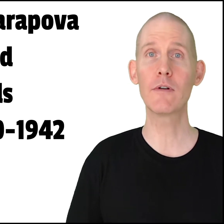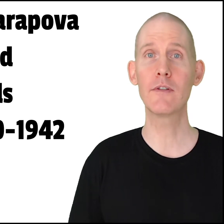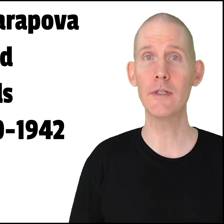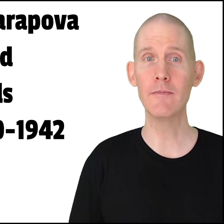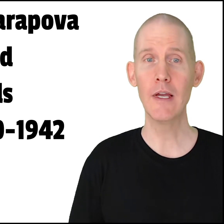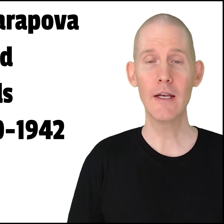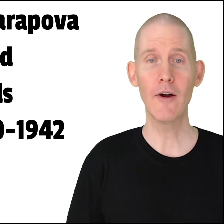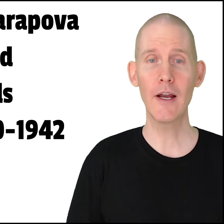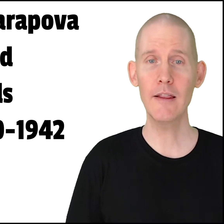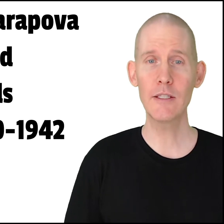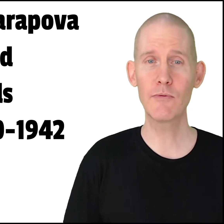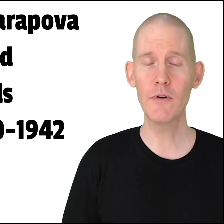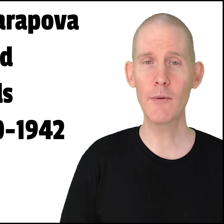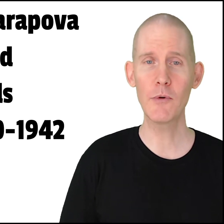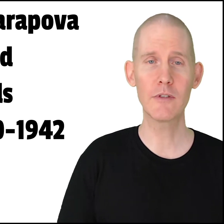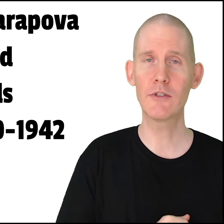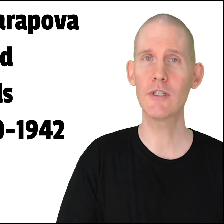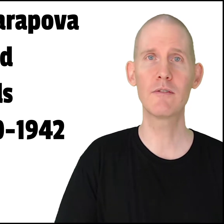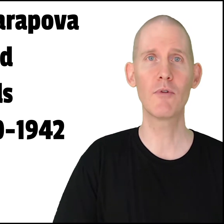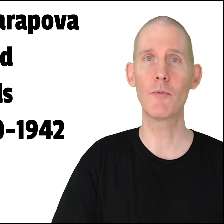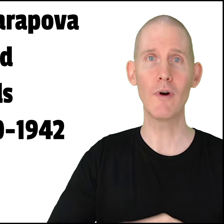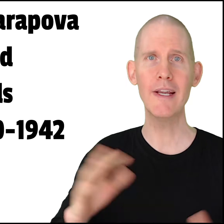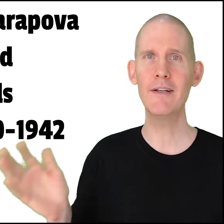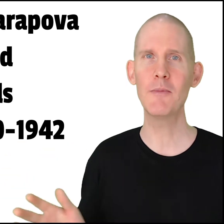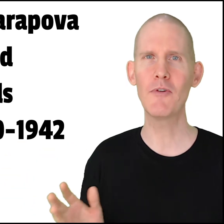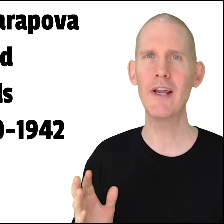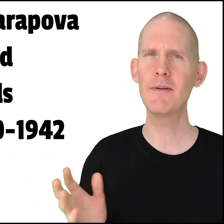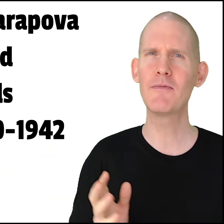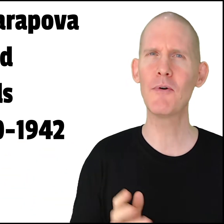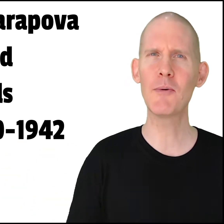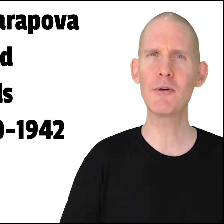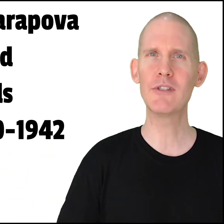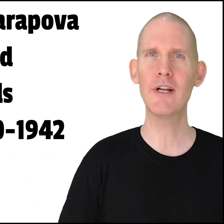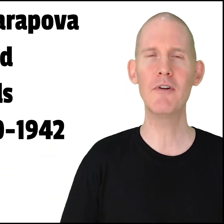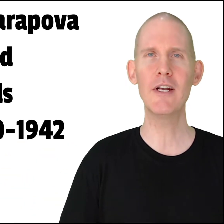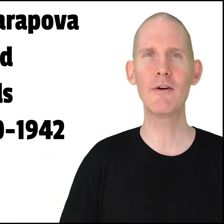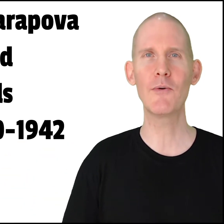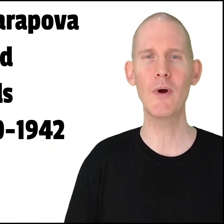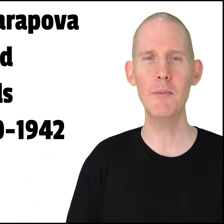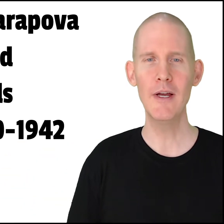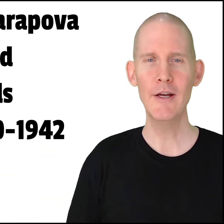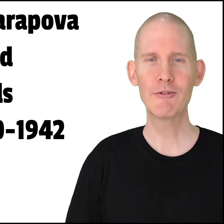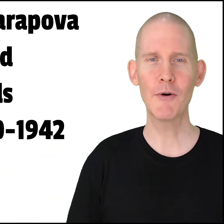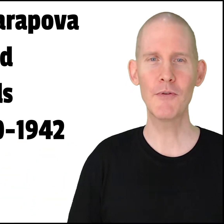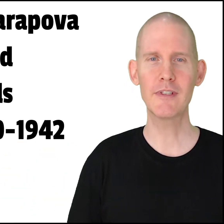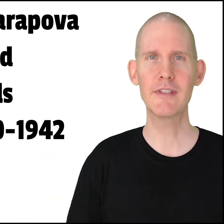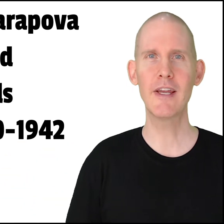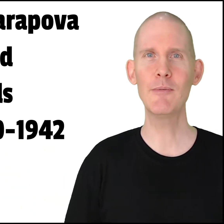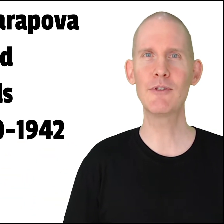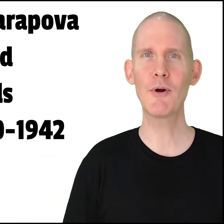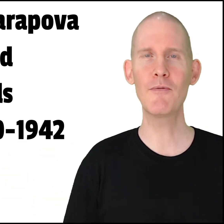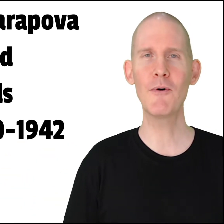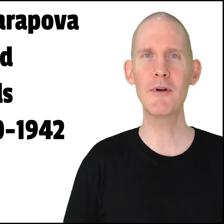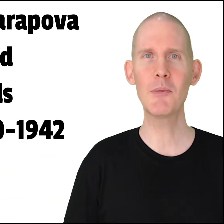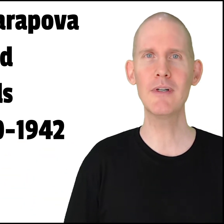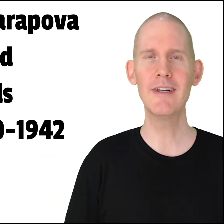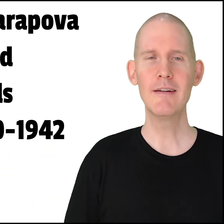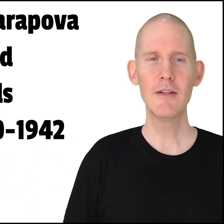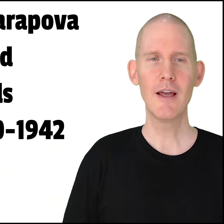205-640-1942. Now, I got these phone numbers just from a random phone number generator on the web. So if it's the same as your phone number, I'm